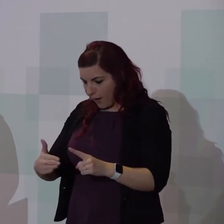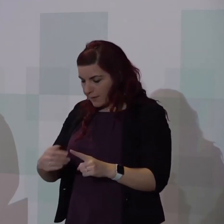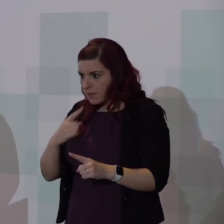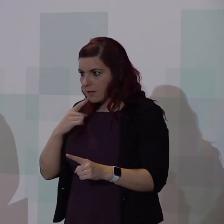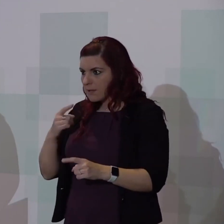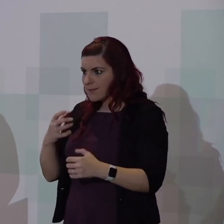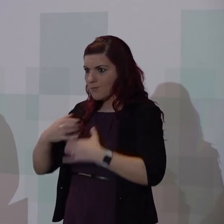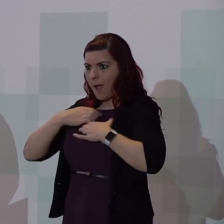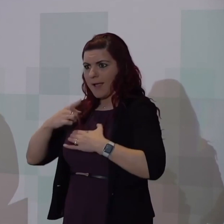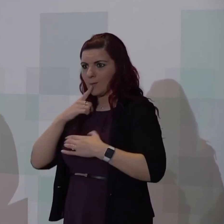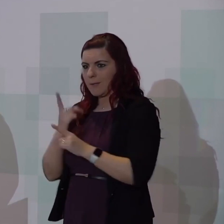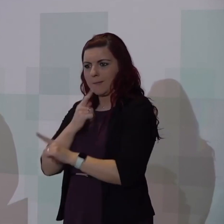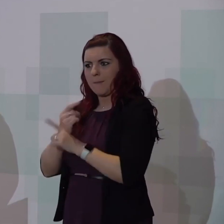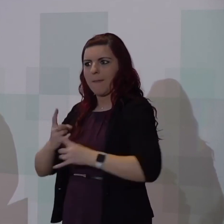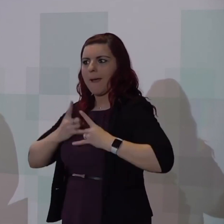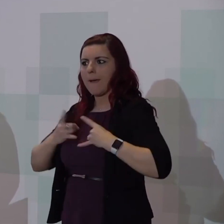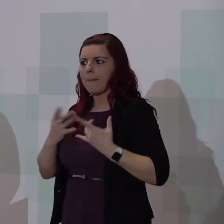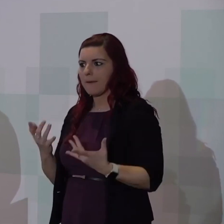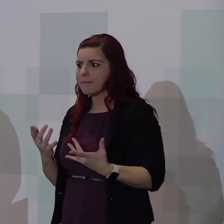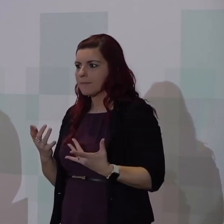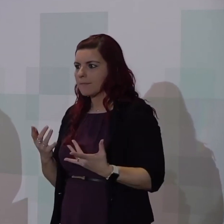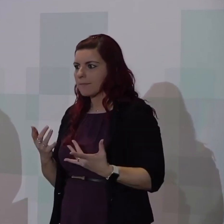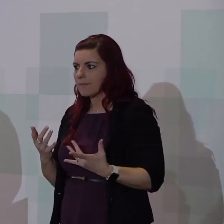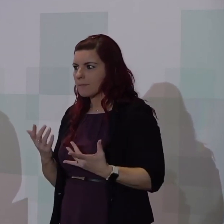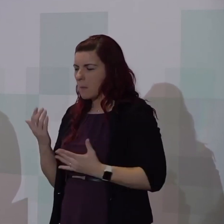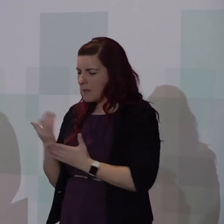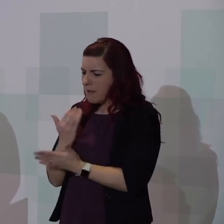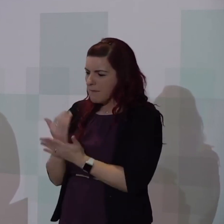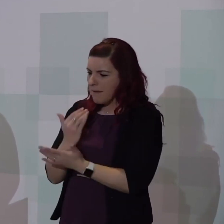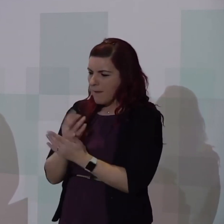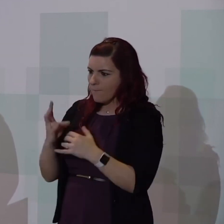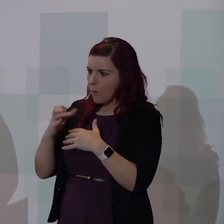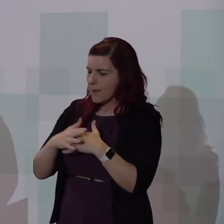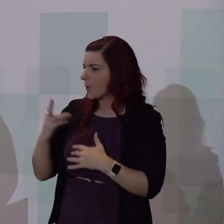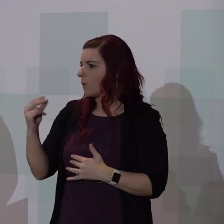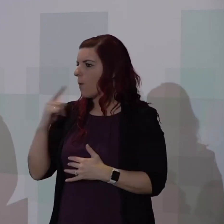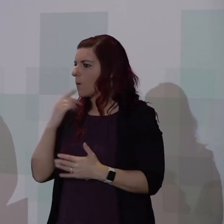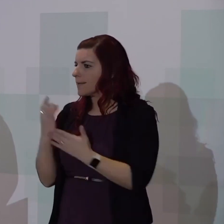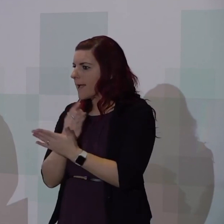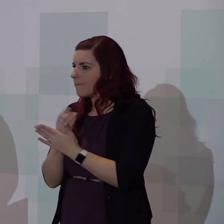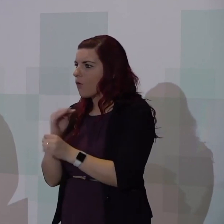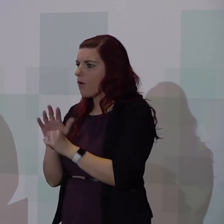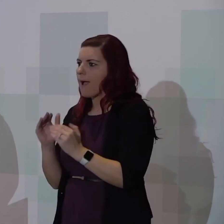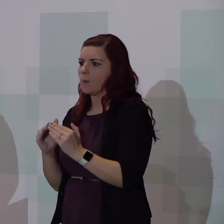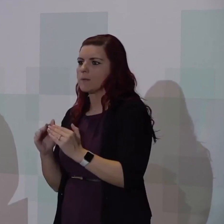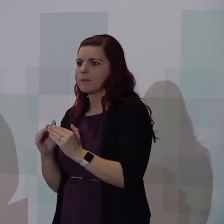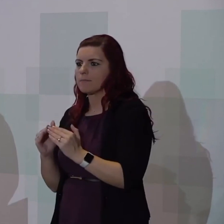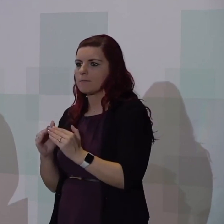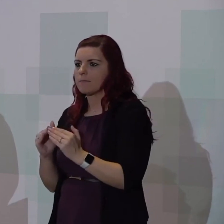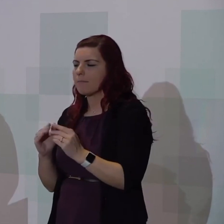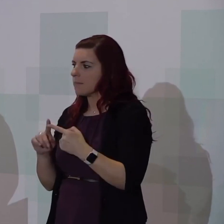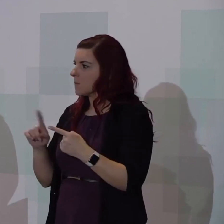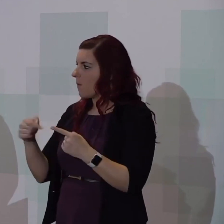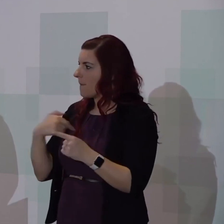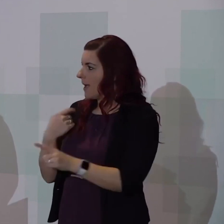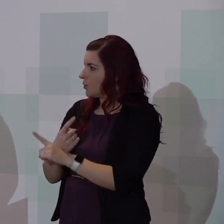surprised but delighted. Rather than saving for a wedding, we saved for and bought a house. My